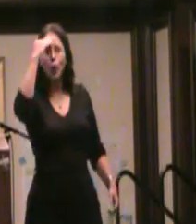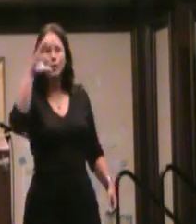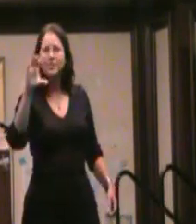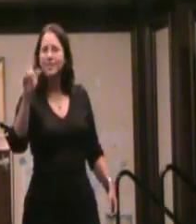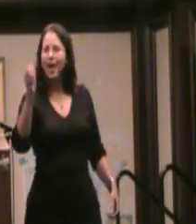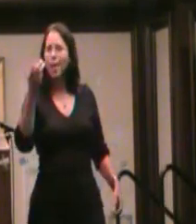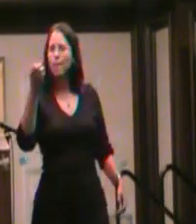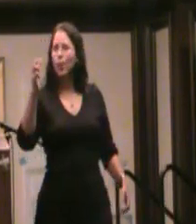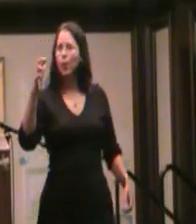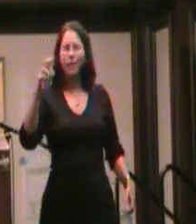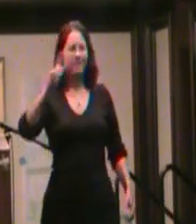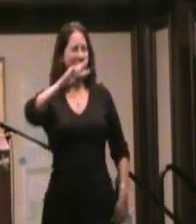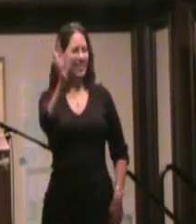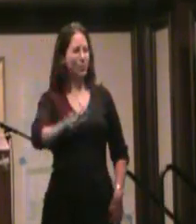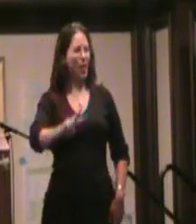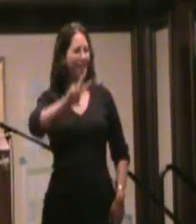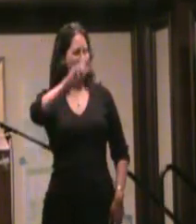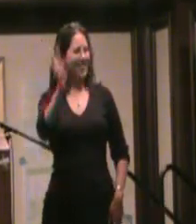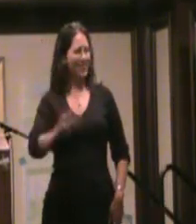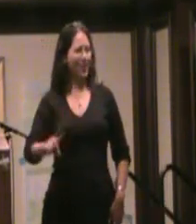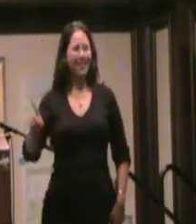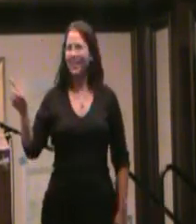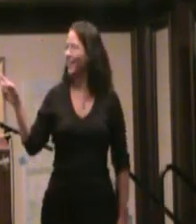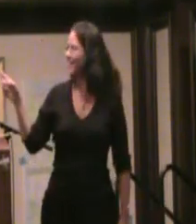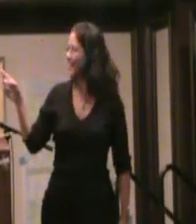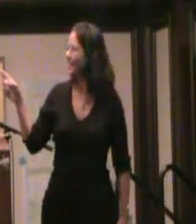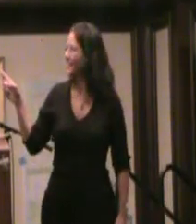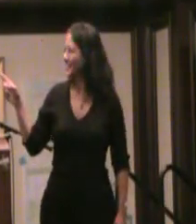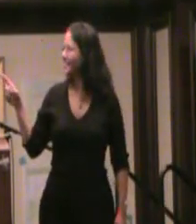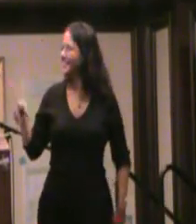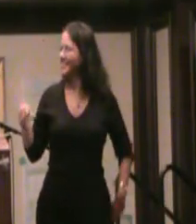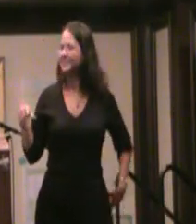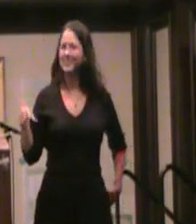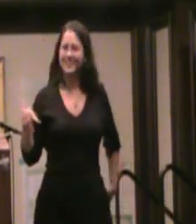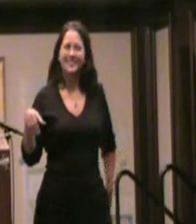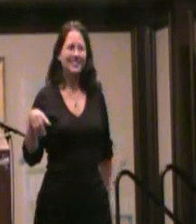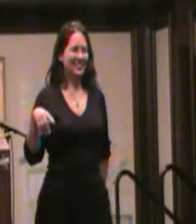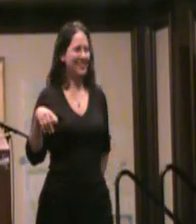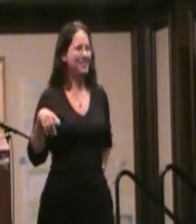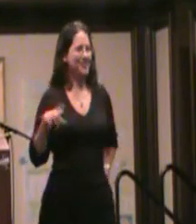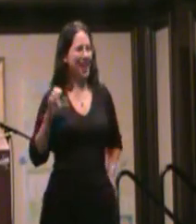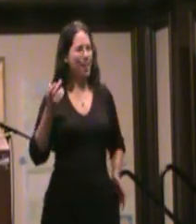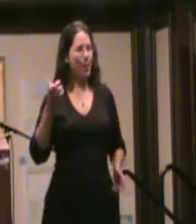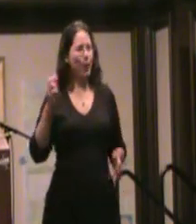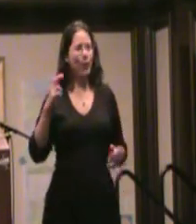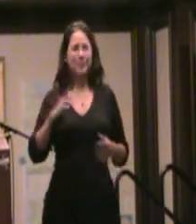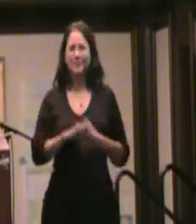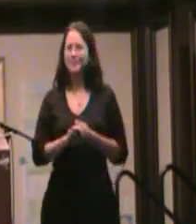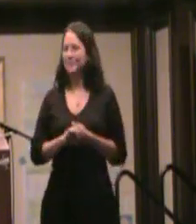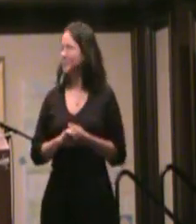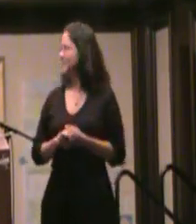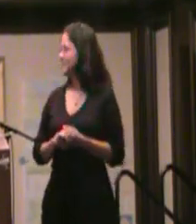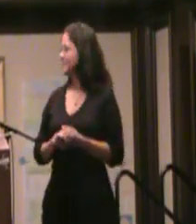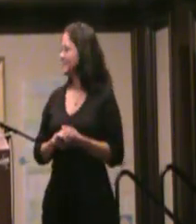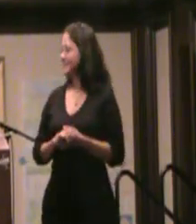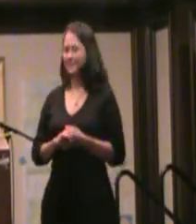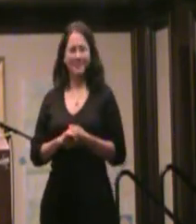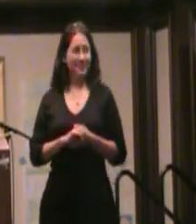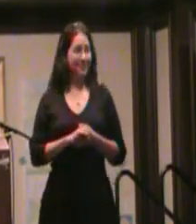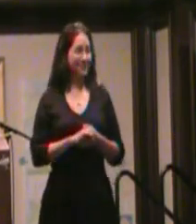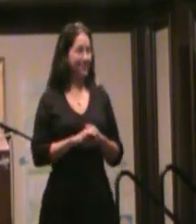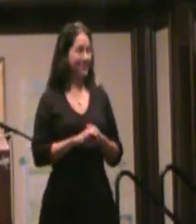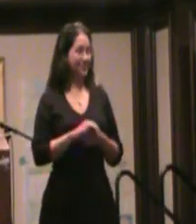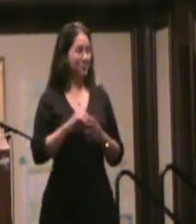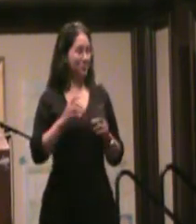cambur? Venezuela. Venezuela. Sí, cambur. so you become exposed to